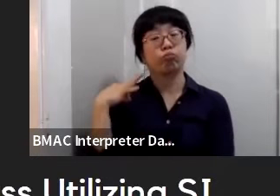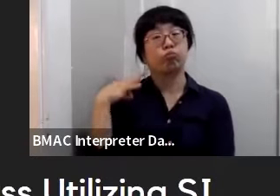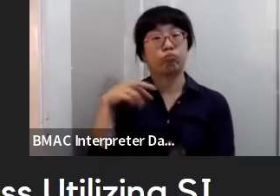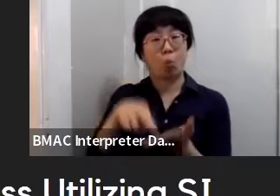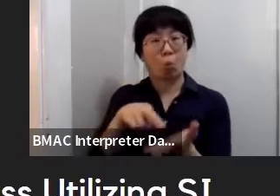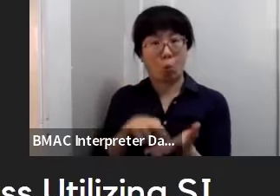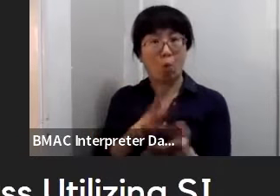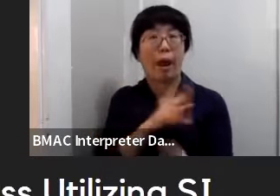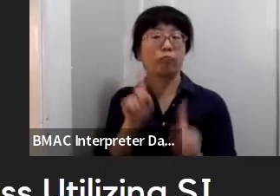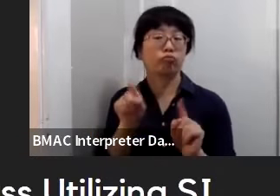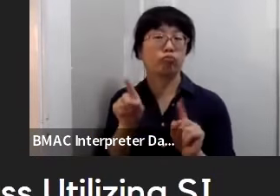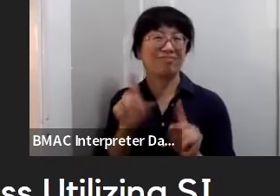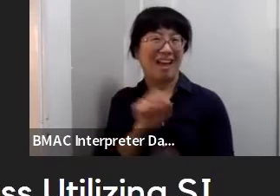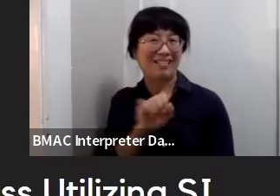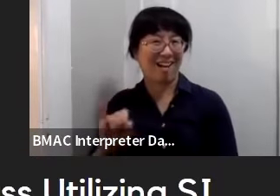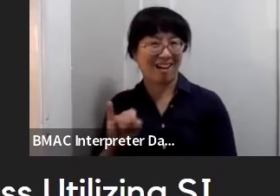SI section.